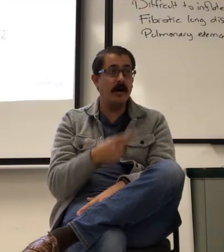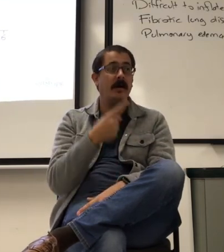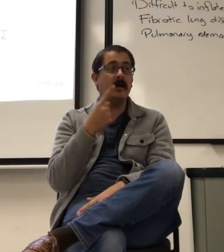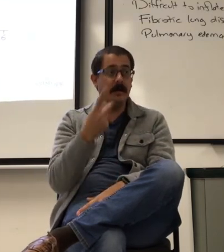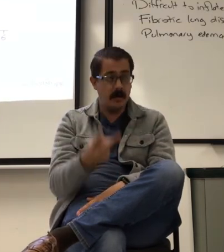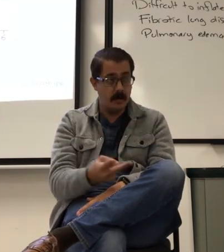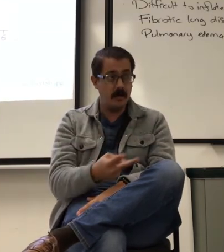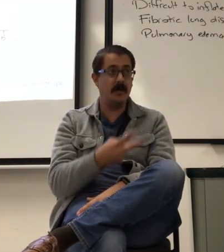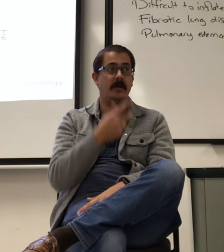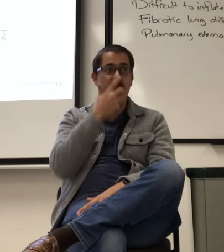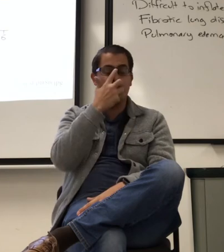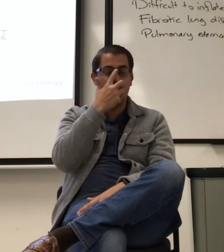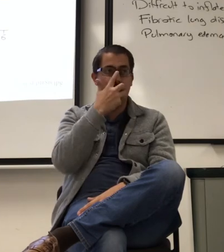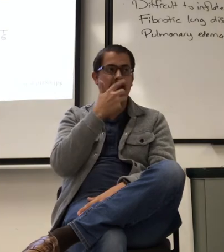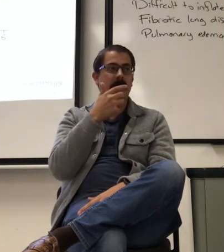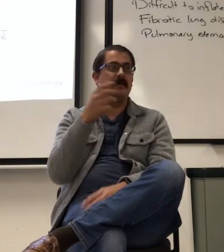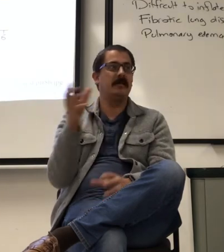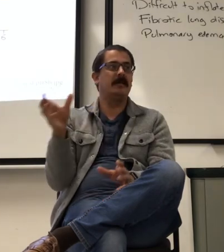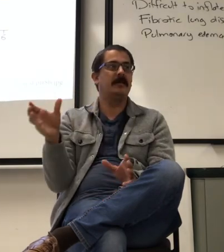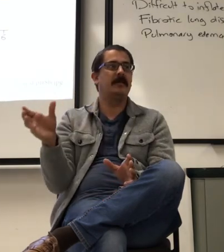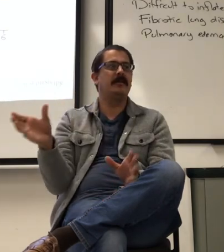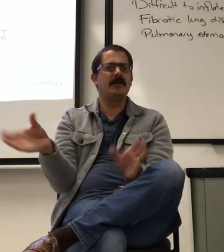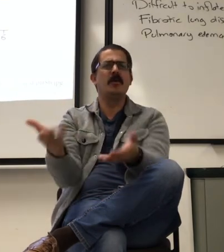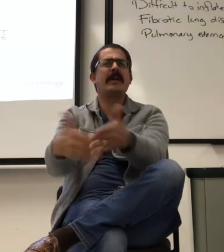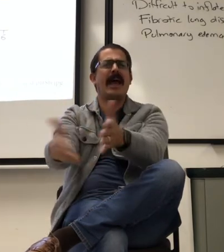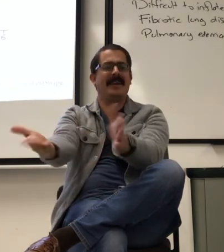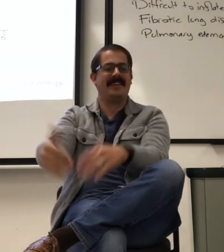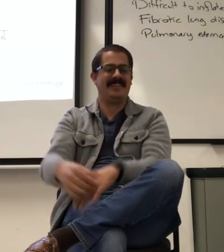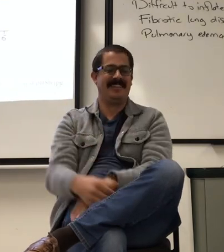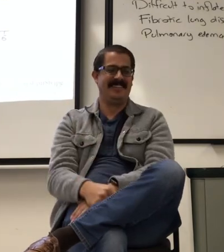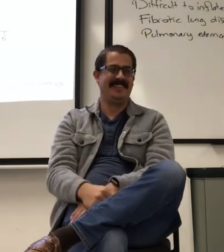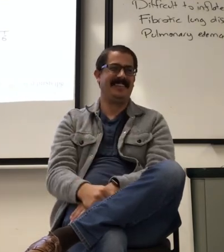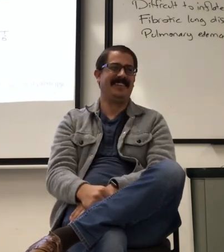2 banana. Just, hey, do it again.